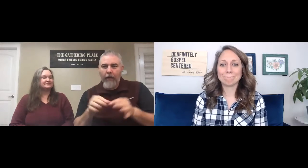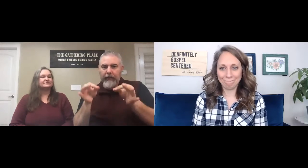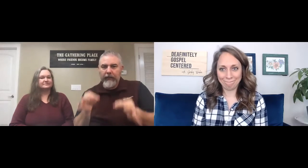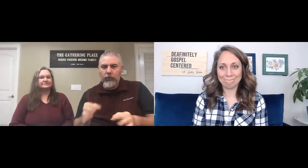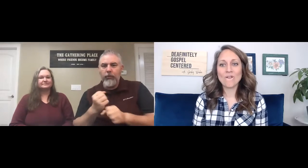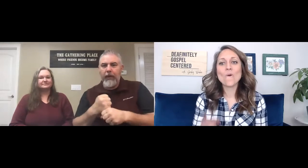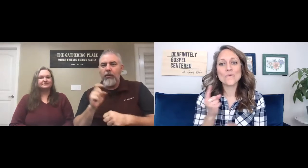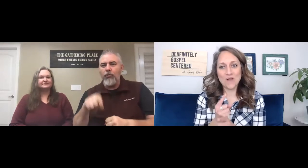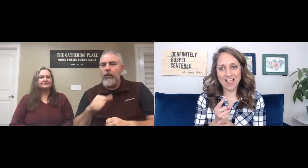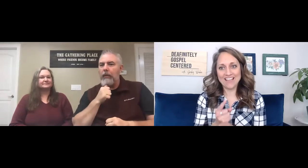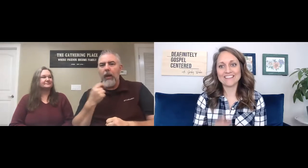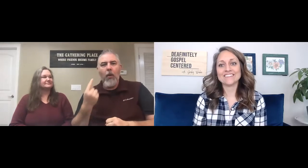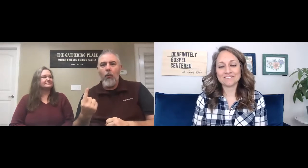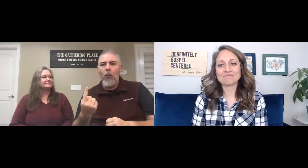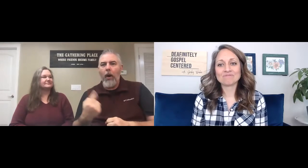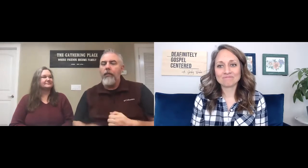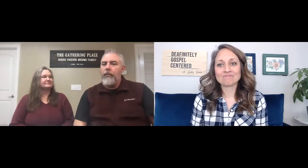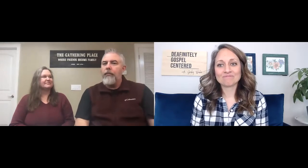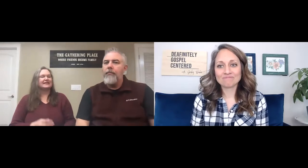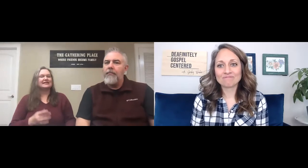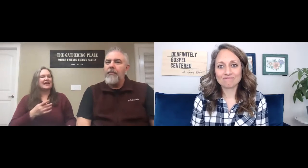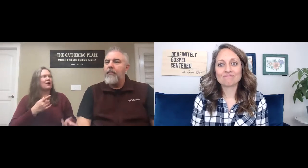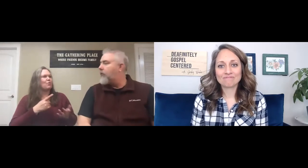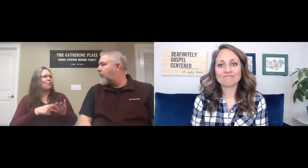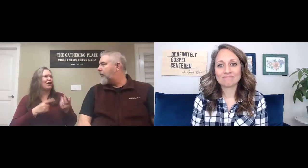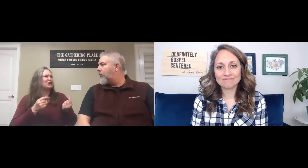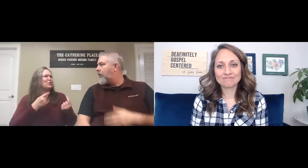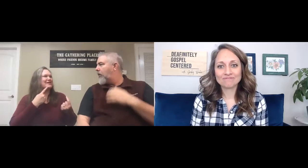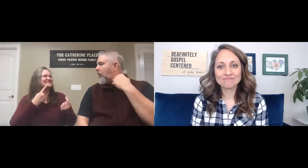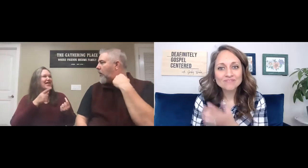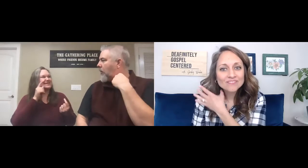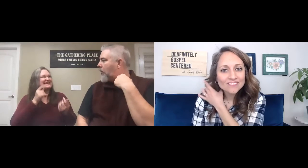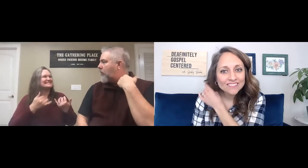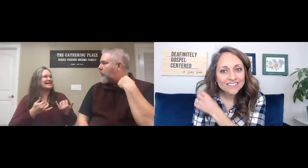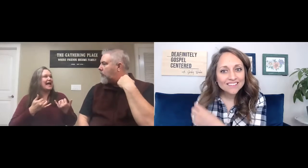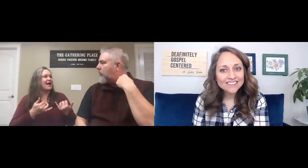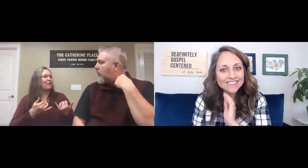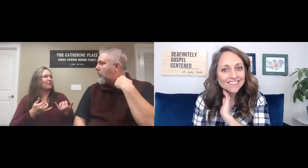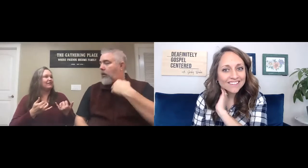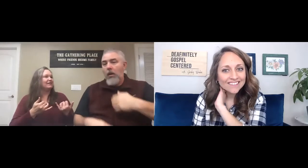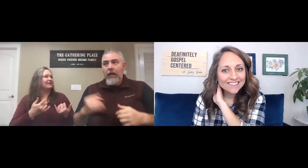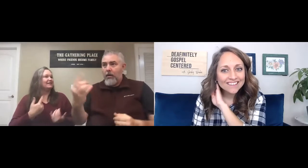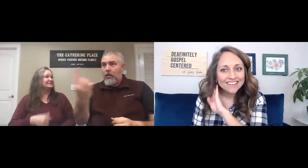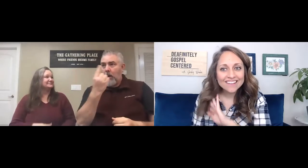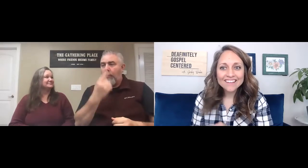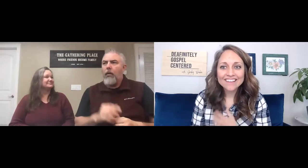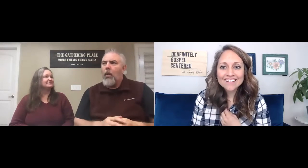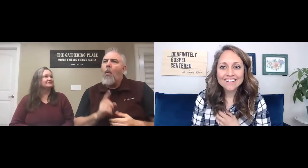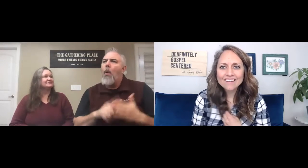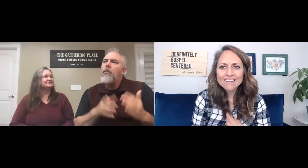Should be both parents involved in the decision making, not just one. What do you tell our teens now? If they